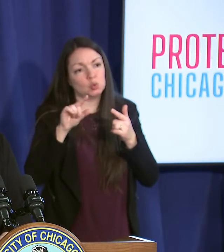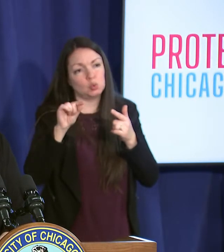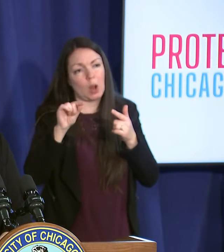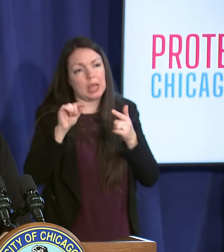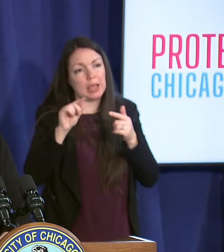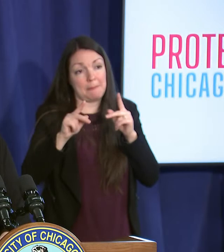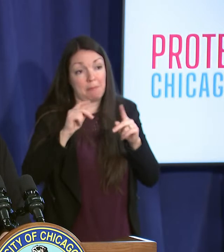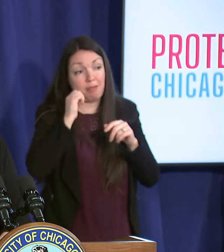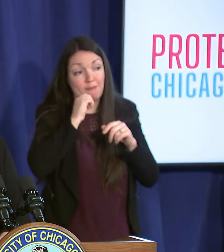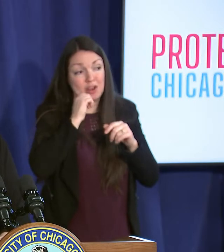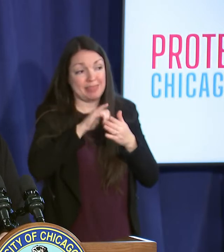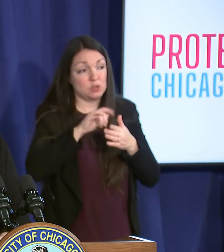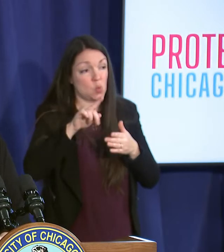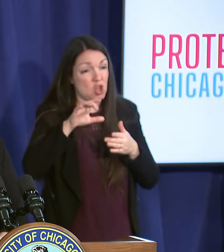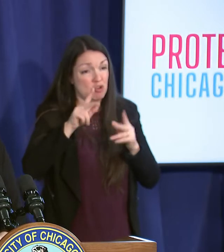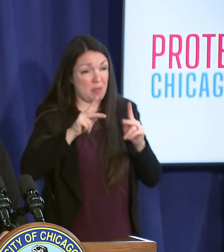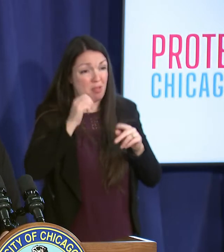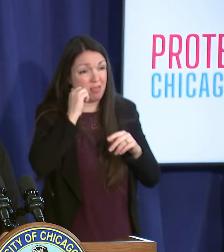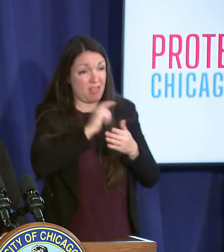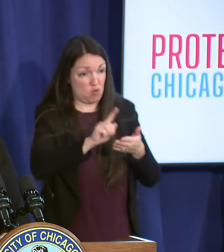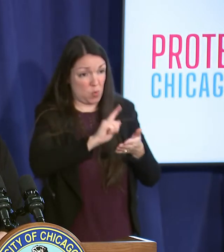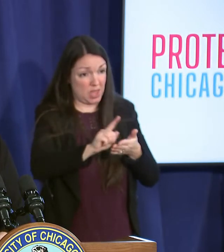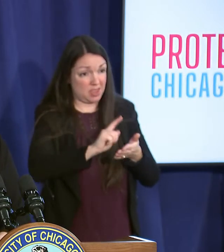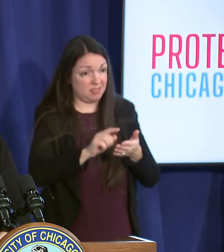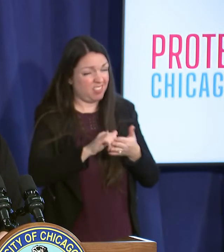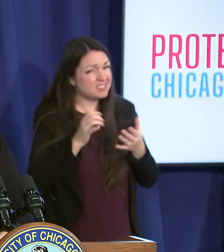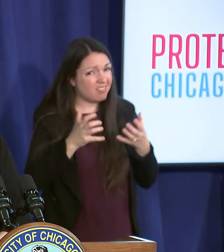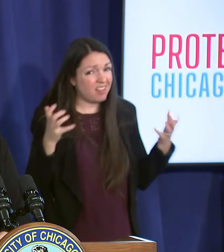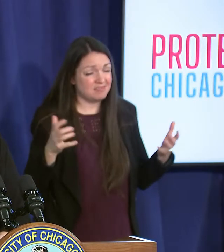week, which is a lot.